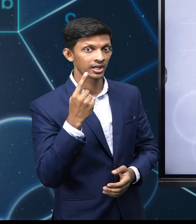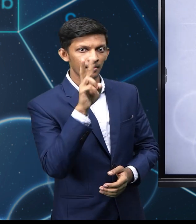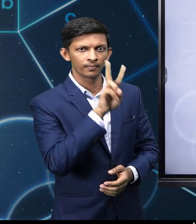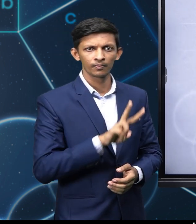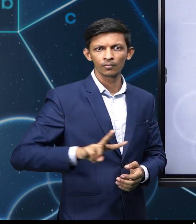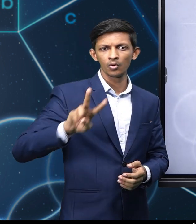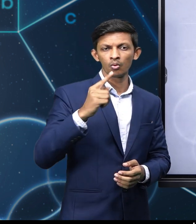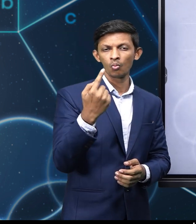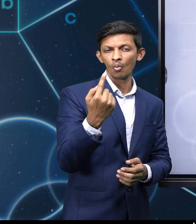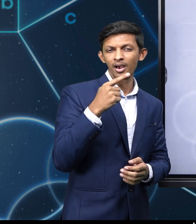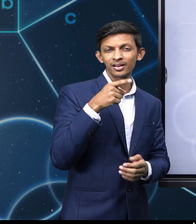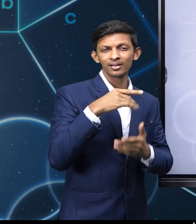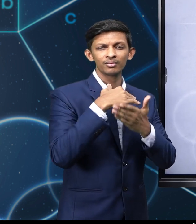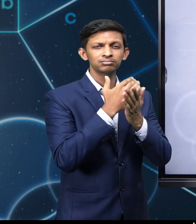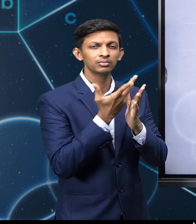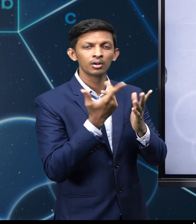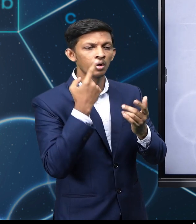First, the value of 1 unit will be found.